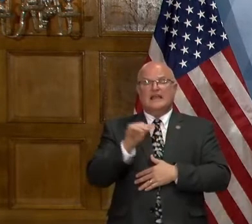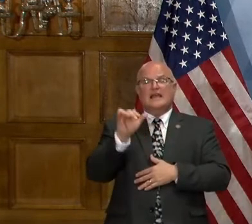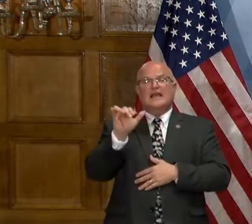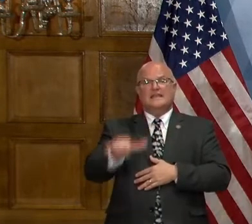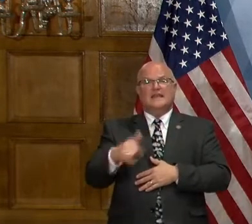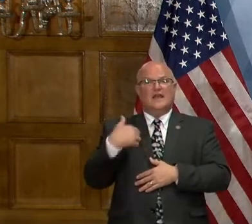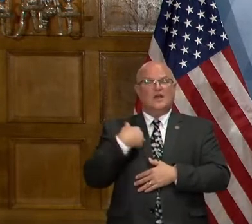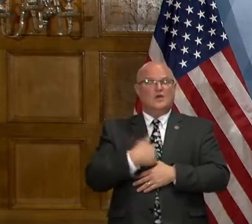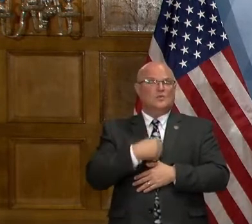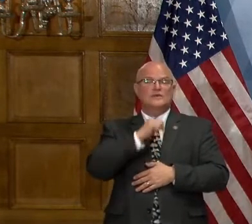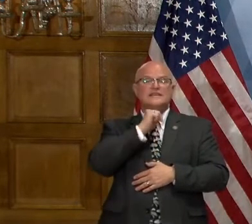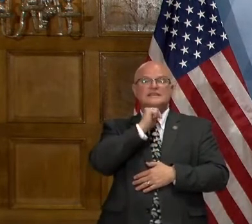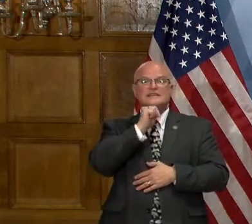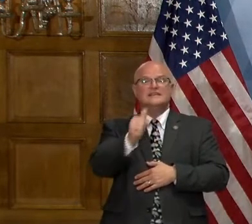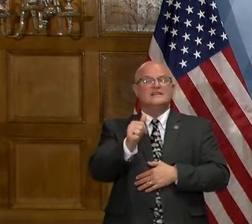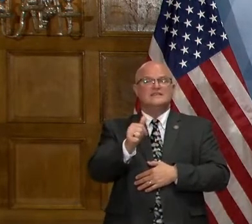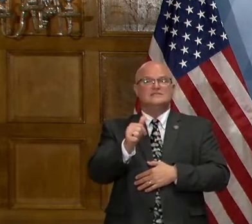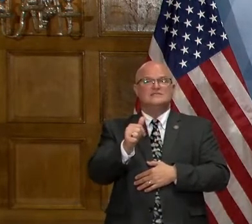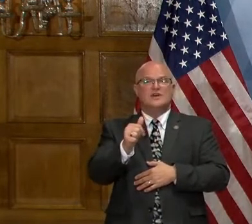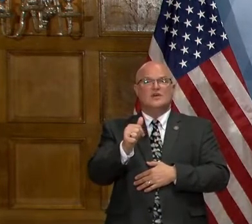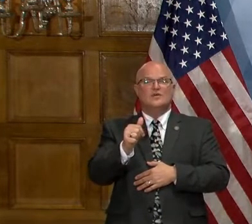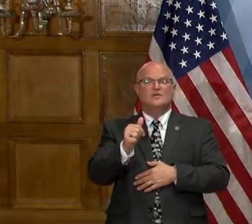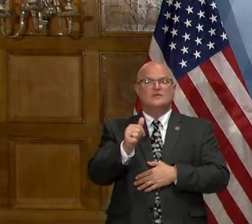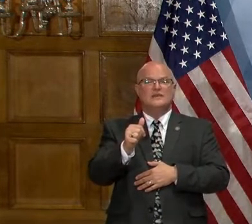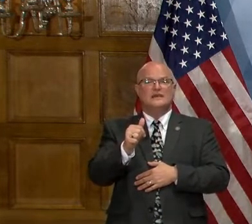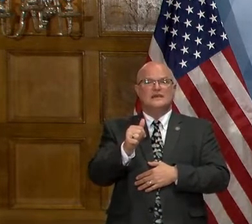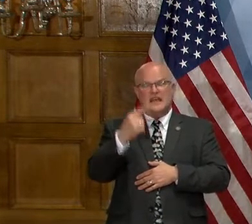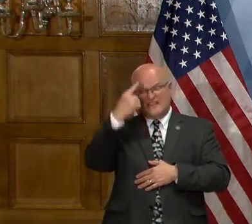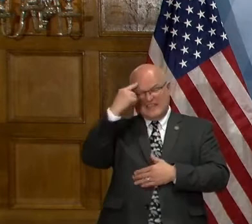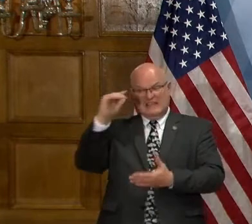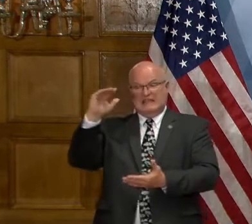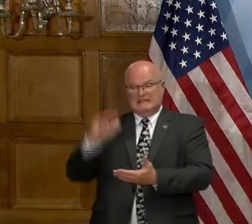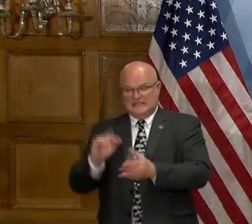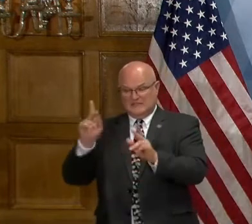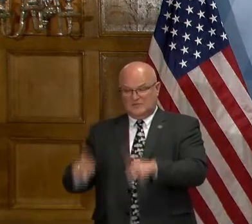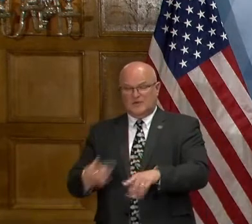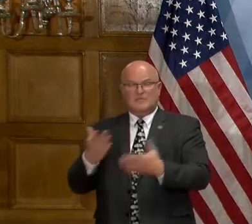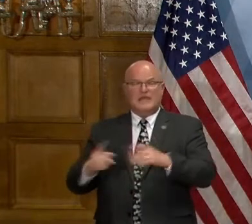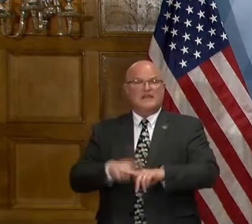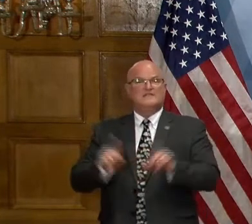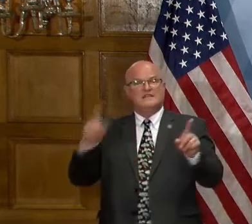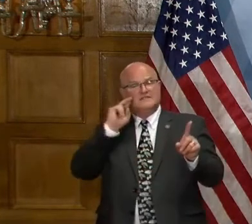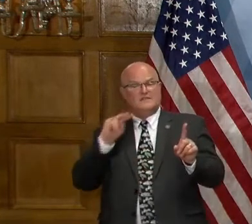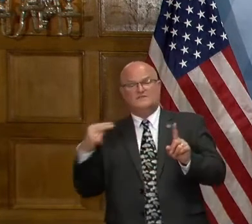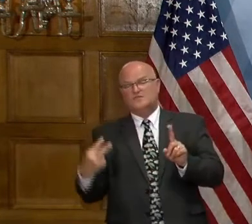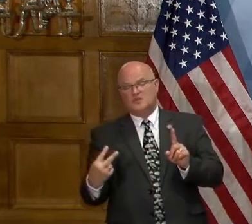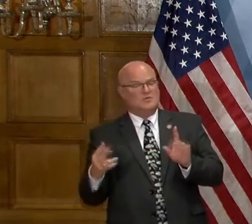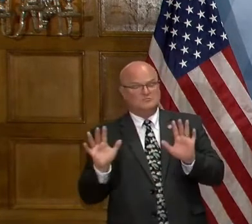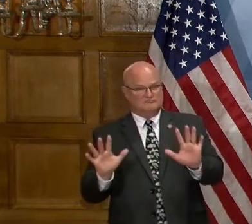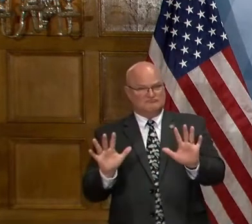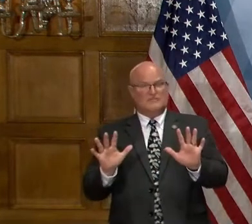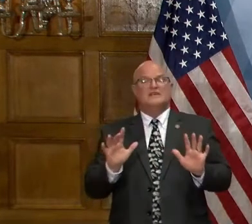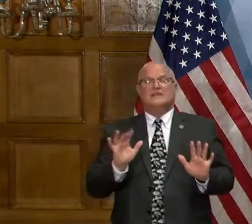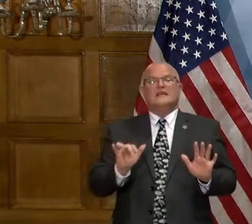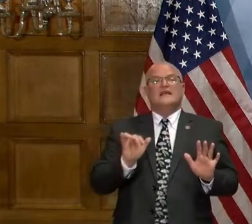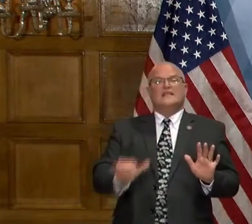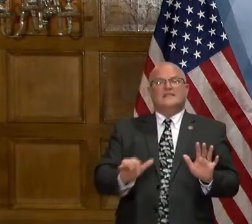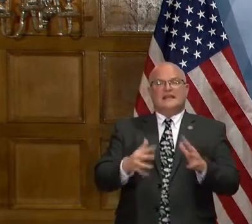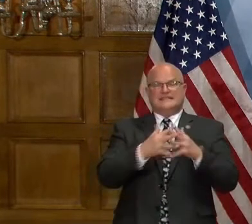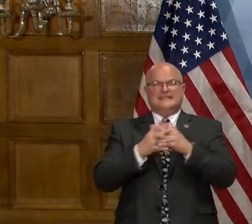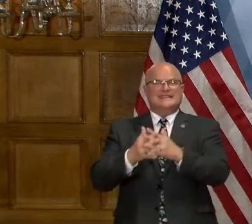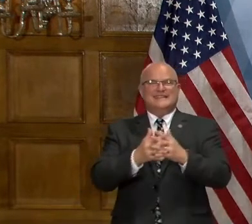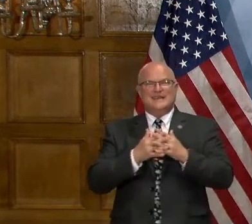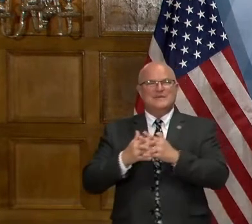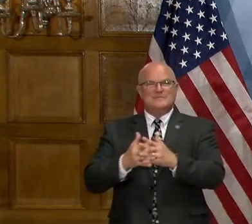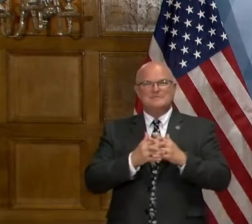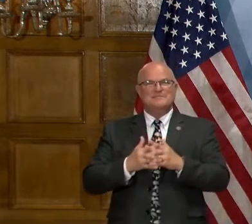that we don't think less of someone because they might have a different view on that. And that's, to me, the